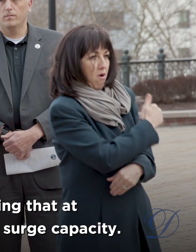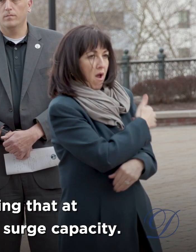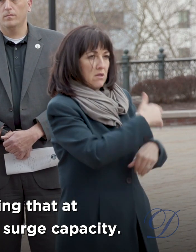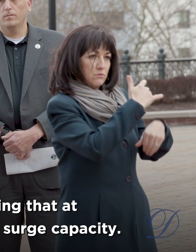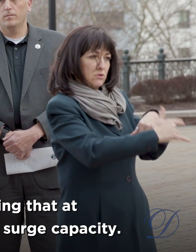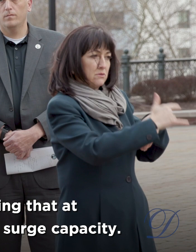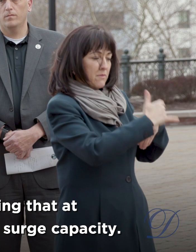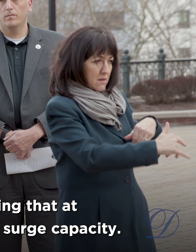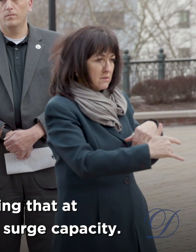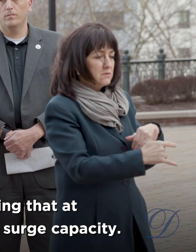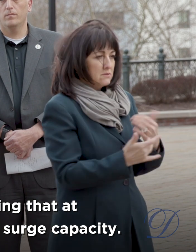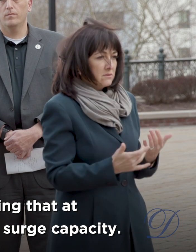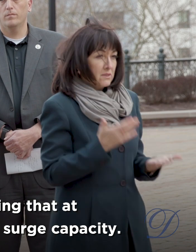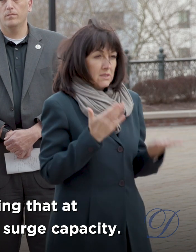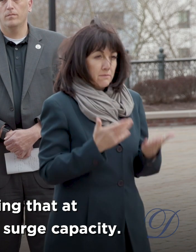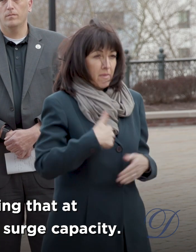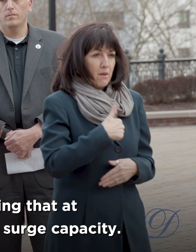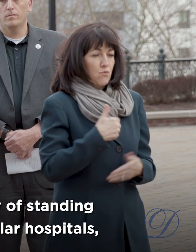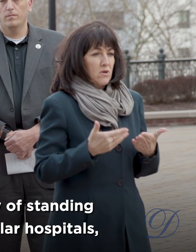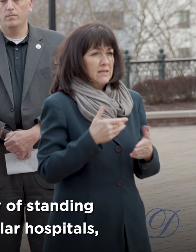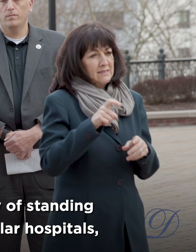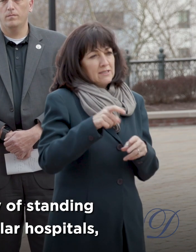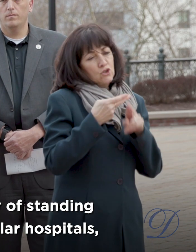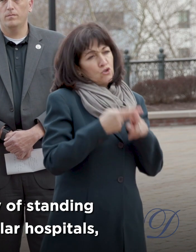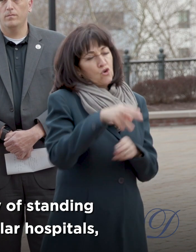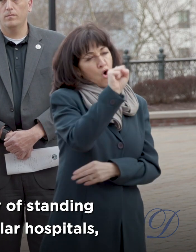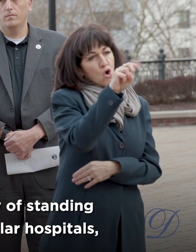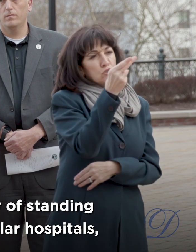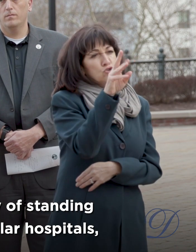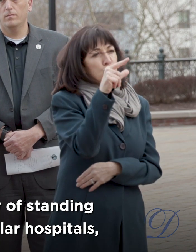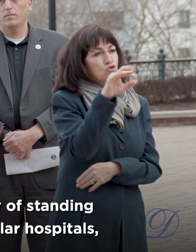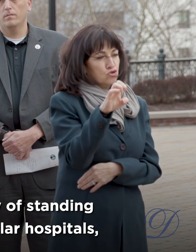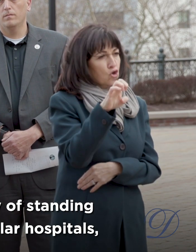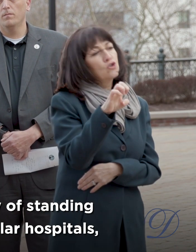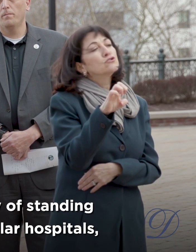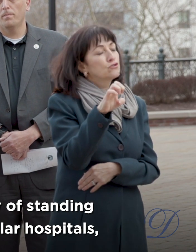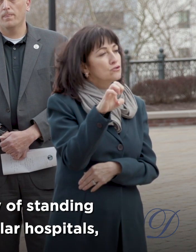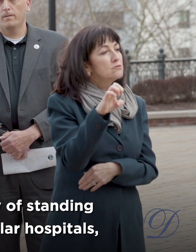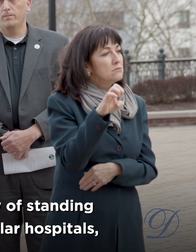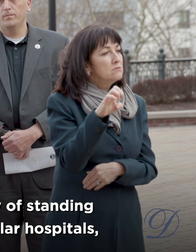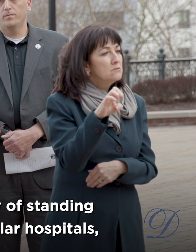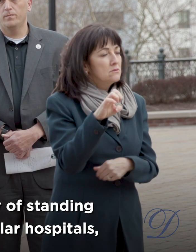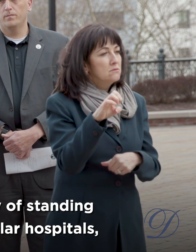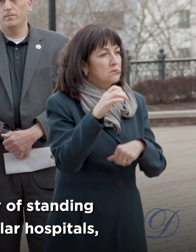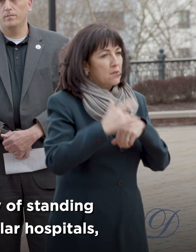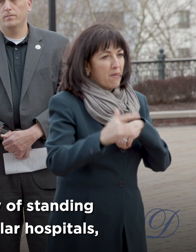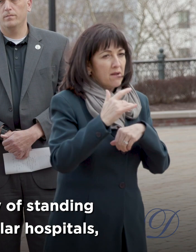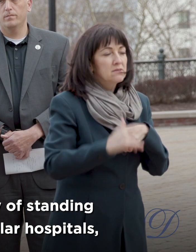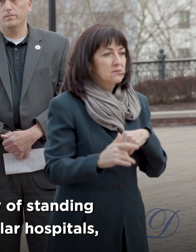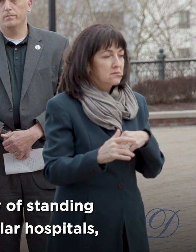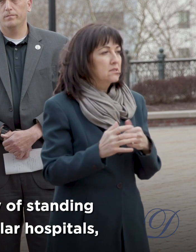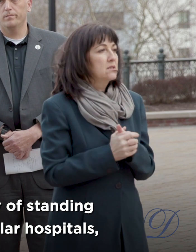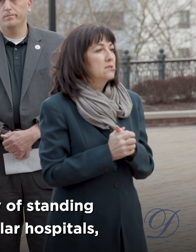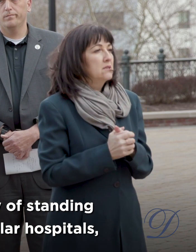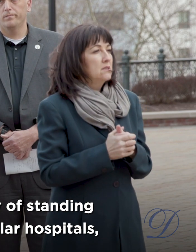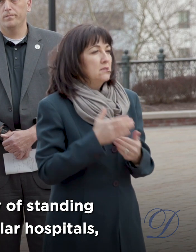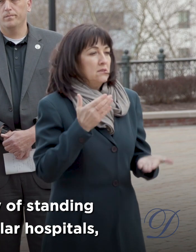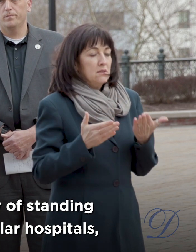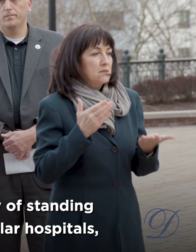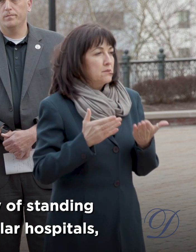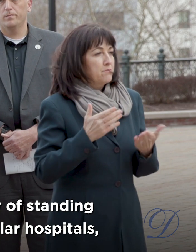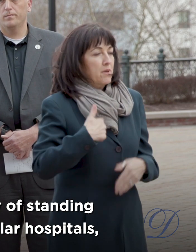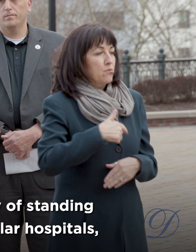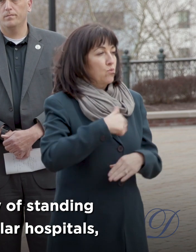need so-called surge capacity. We're looking at the possibility of standing up